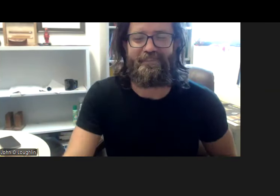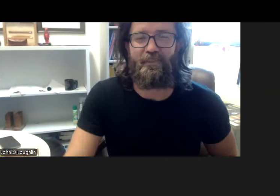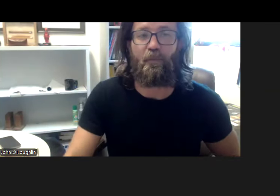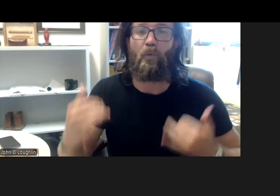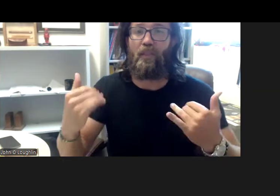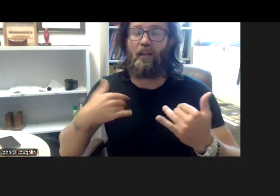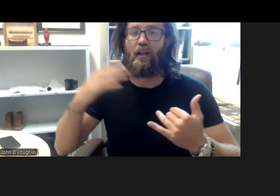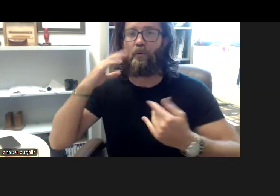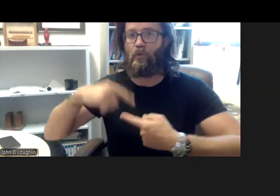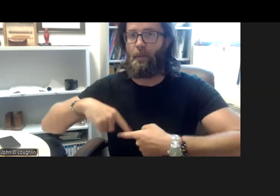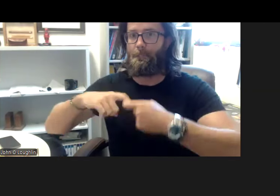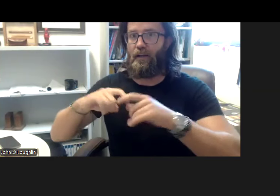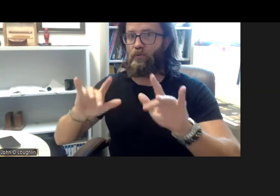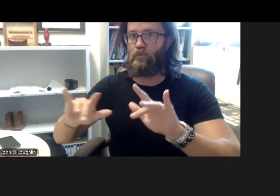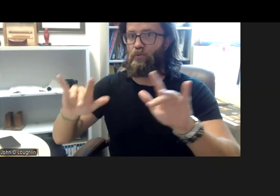and save your money.